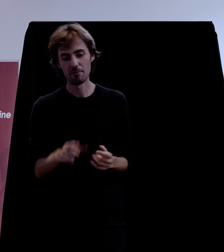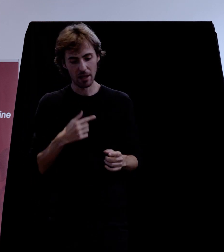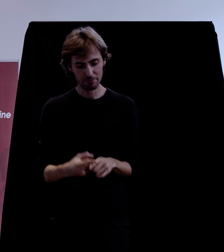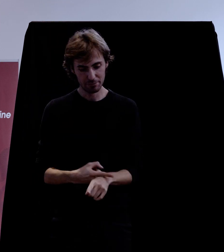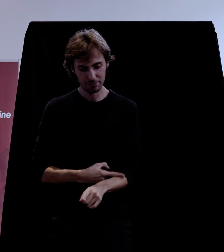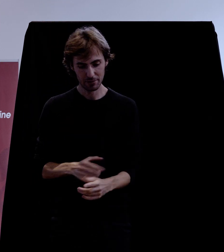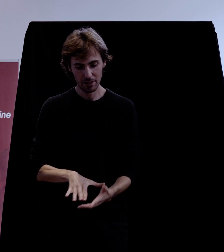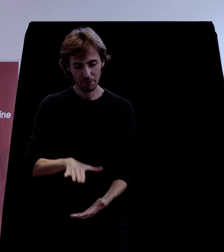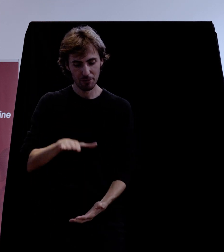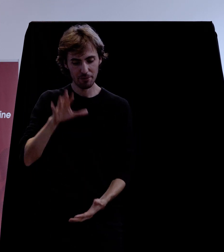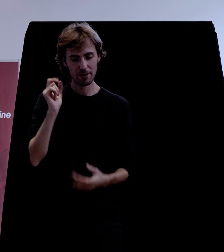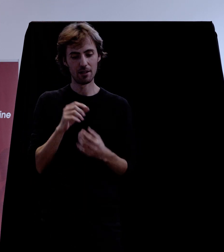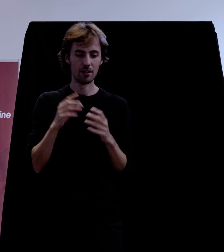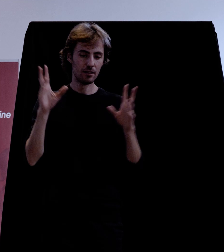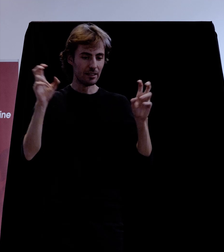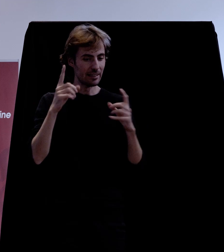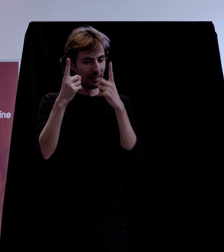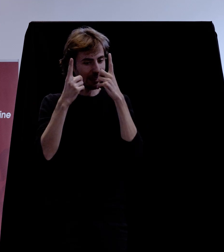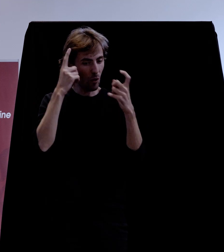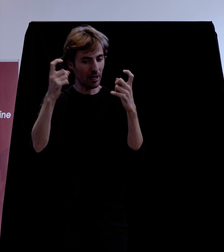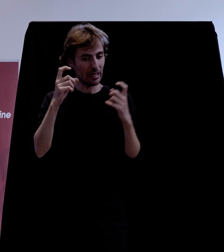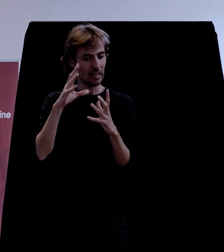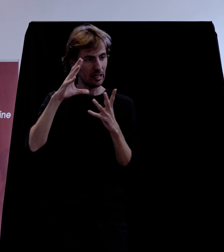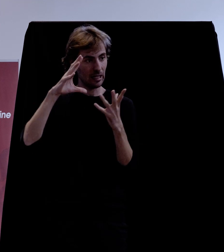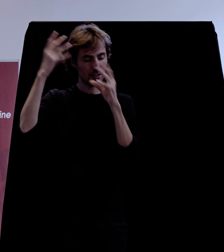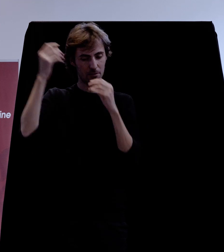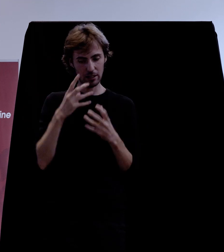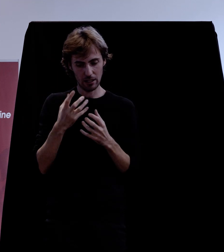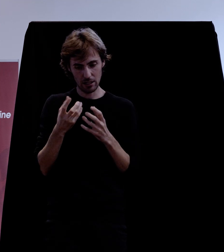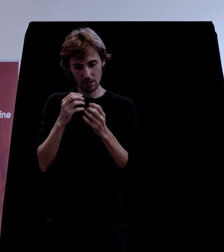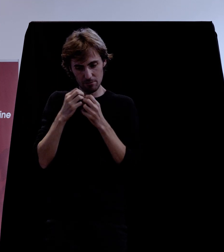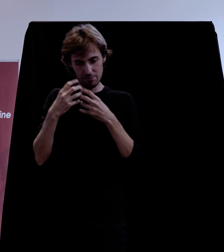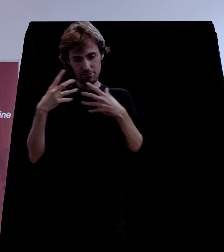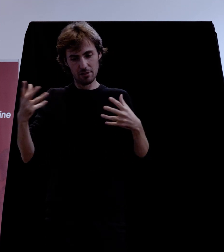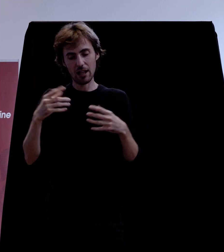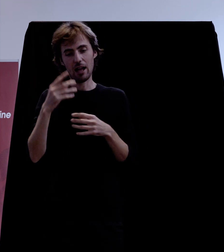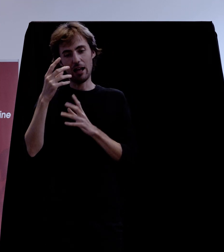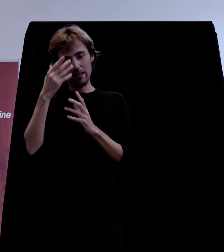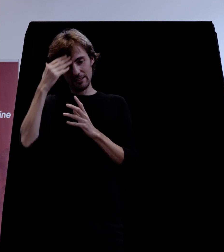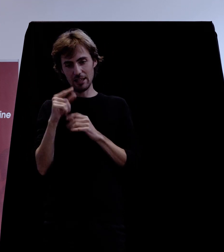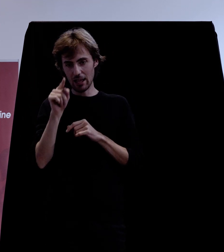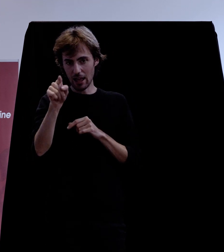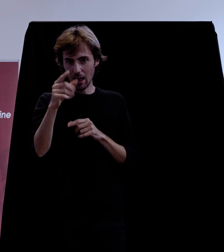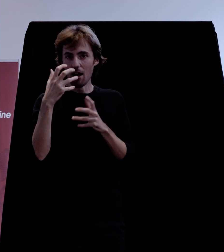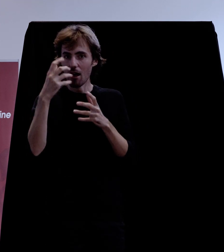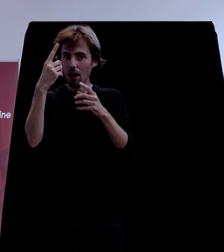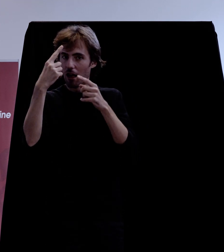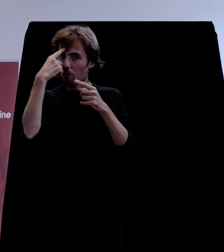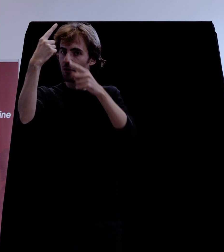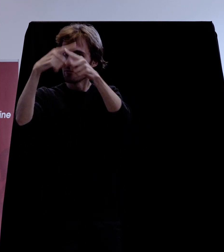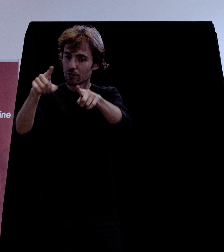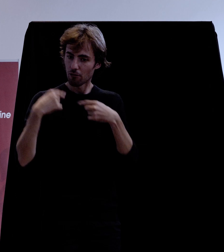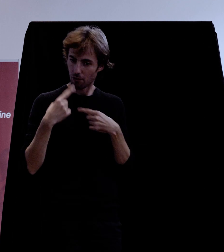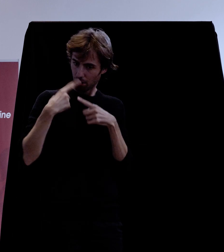and that person has things they're thinking about. That develops really late in charge because of the lack